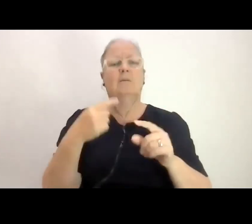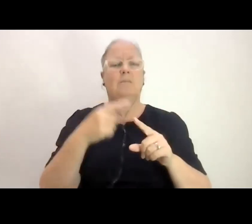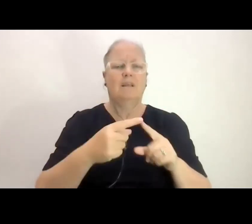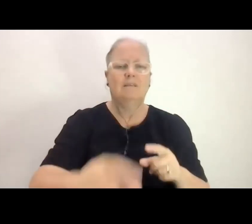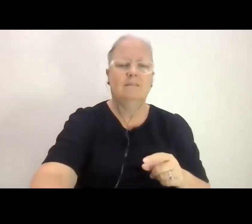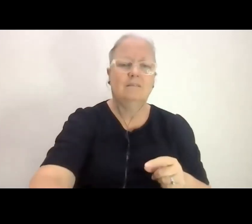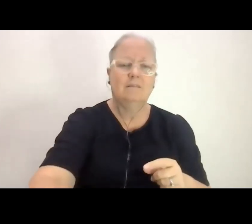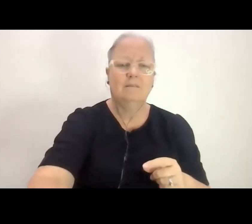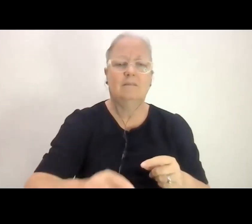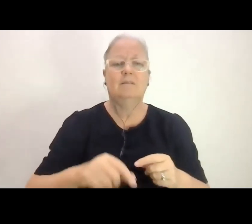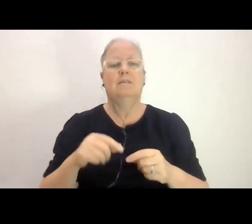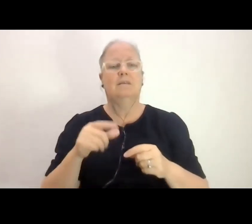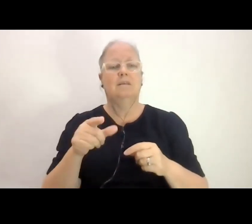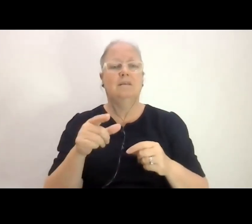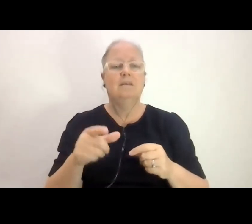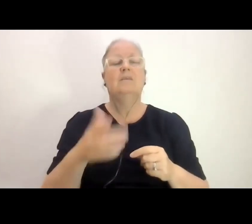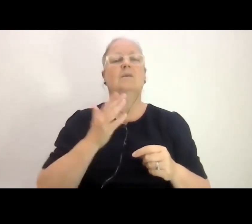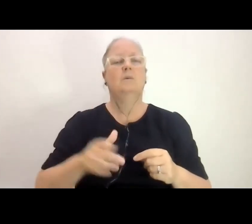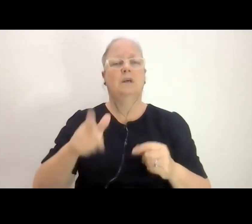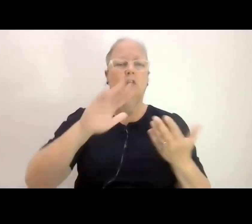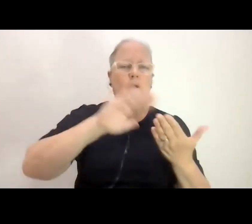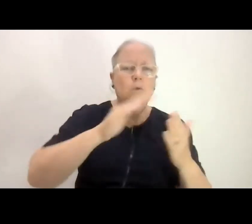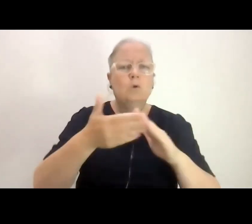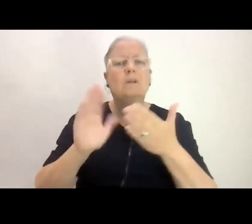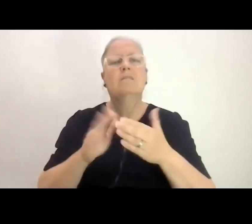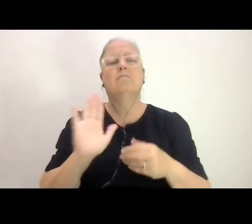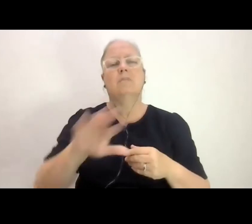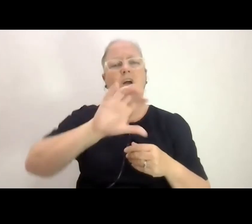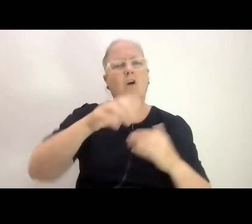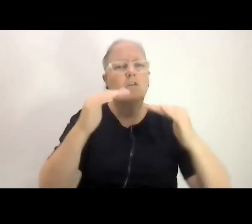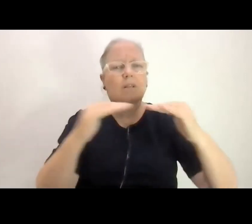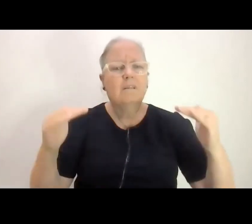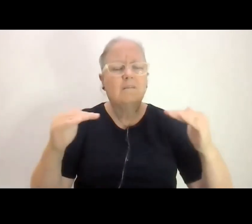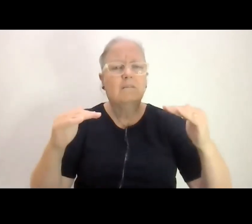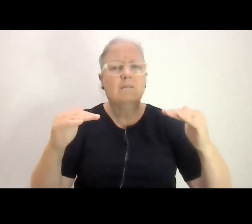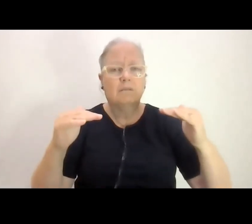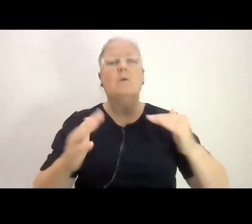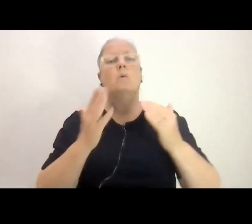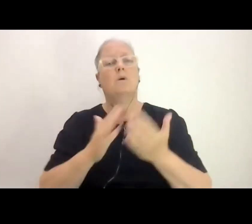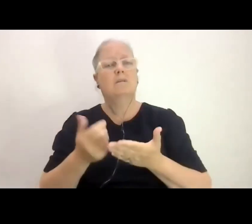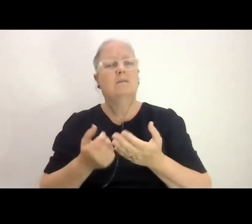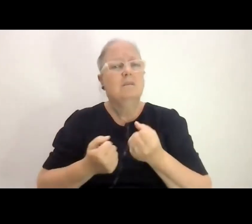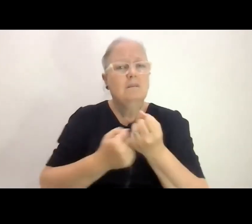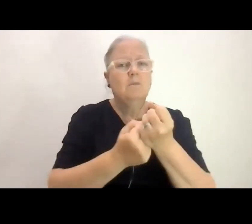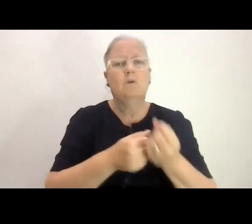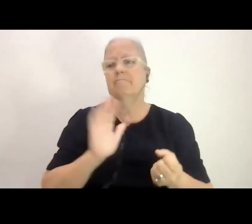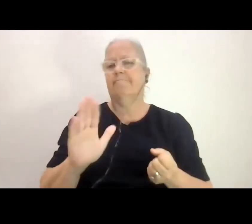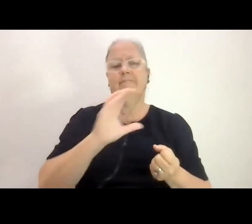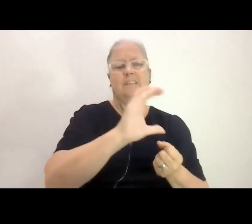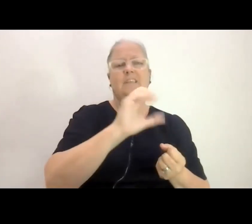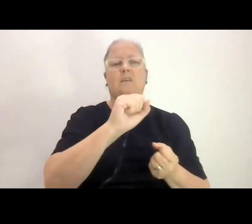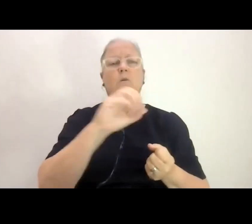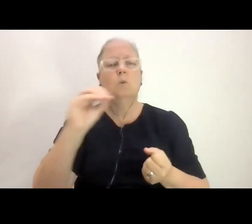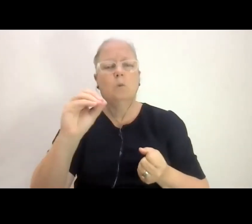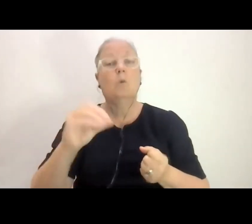going on at the community, at the country level, particularly supporting civil society organizations. And then also